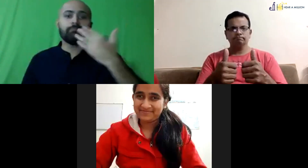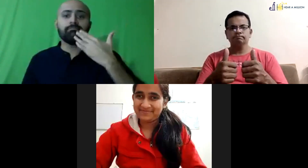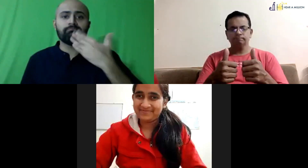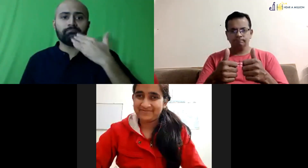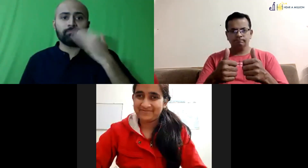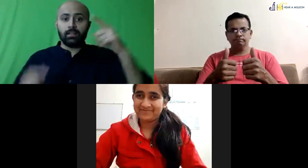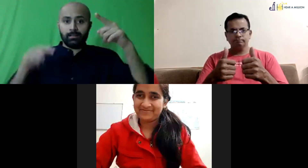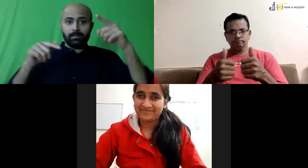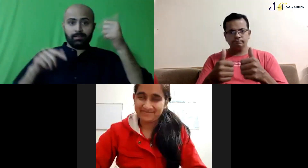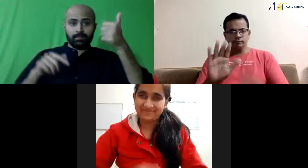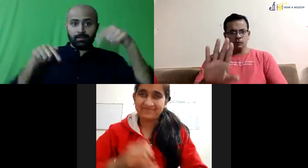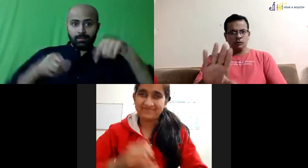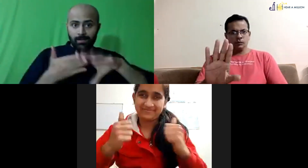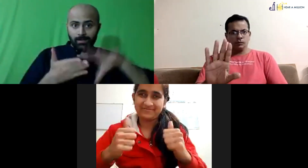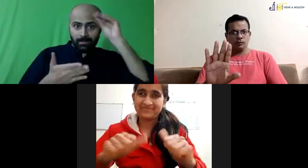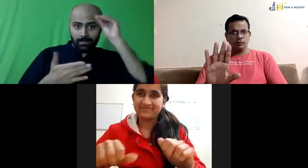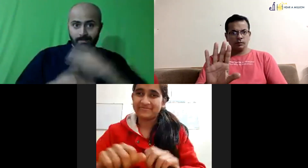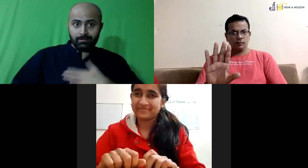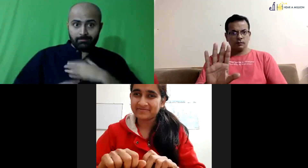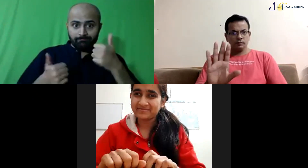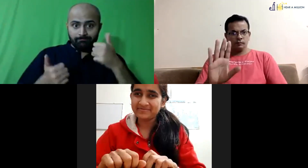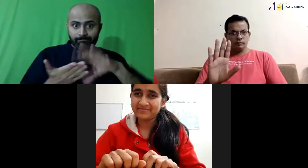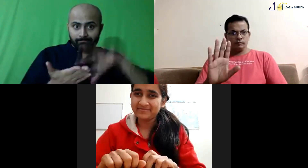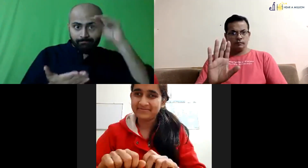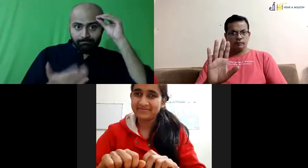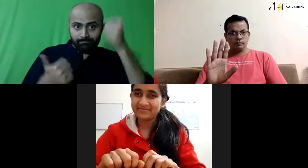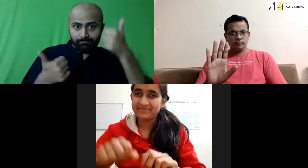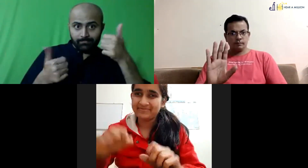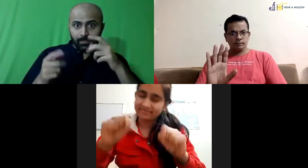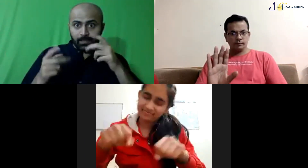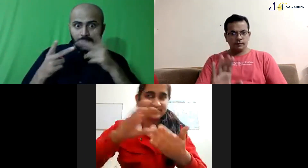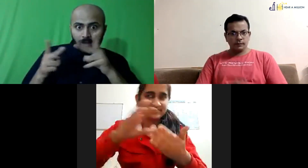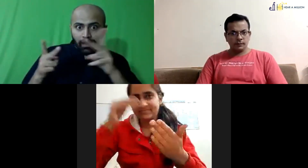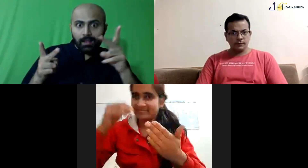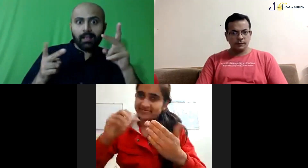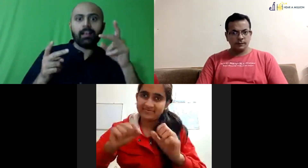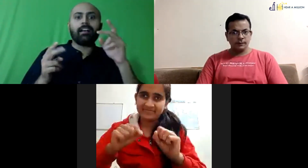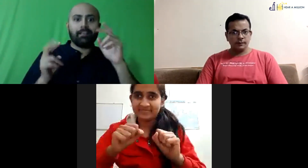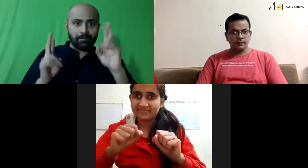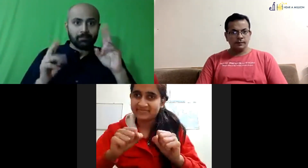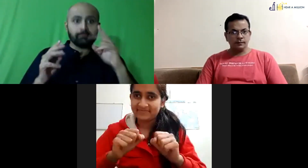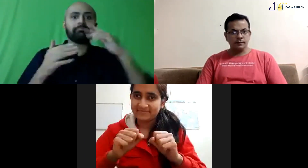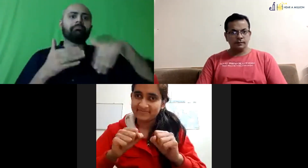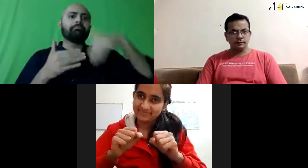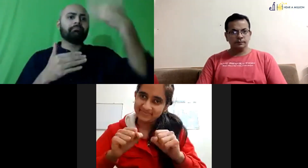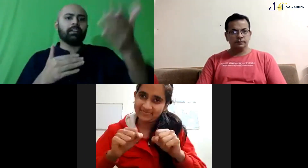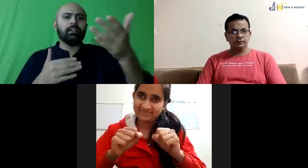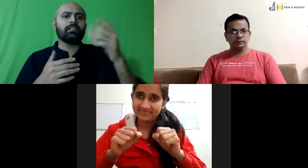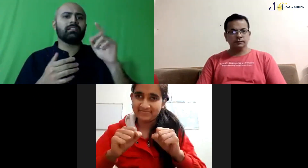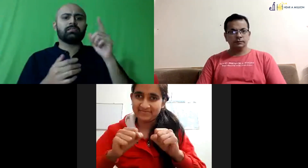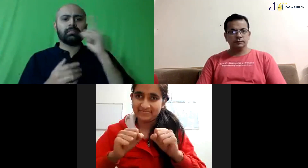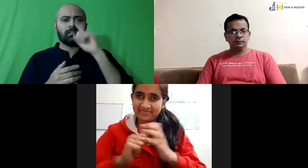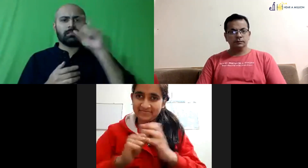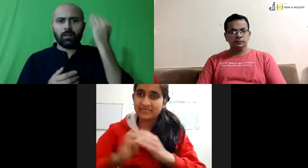about, you wanted to let other people know about it, right? Yes. So did you enjoy the session today? Yes, I learned about it and I